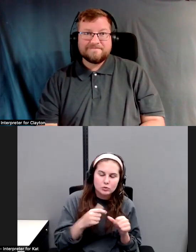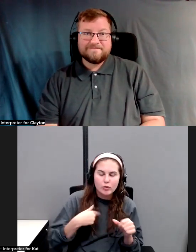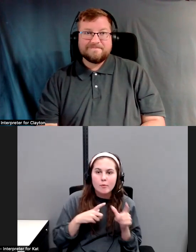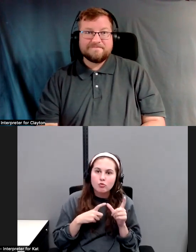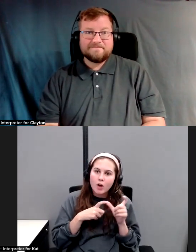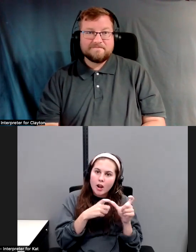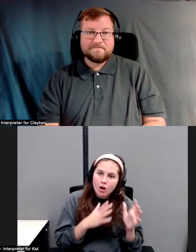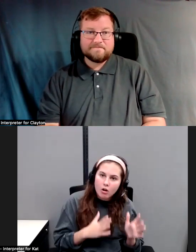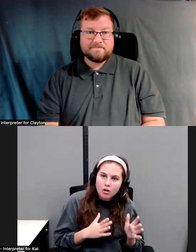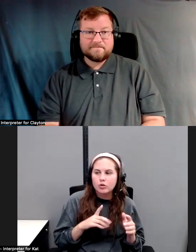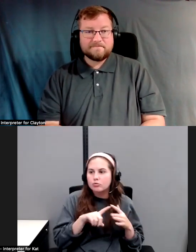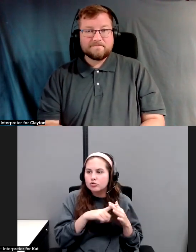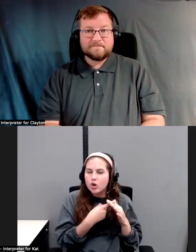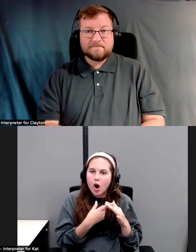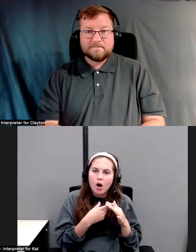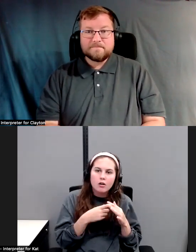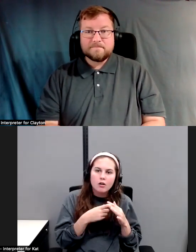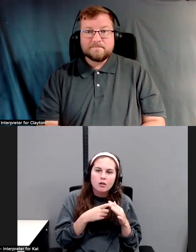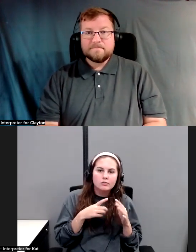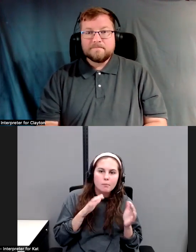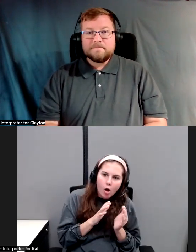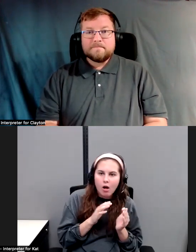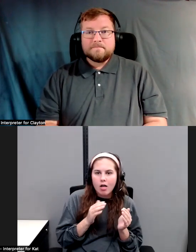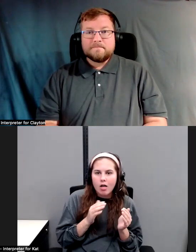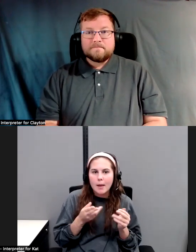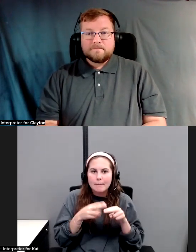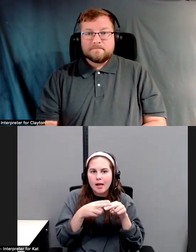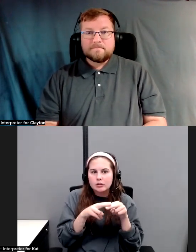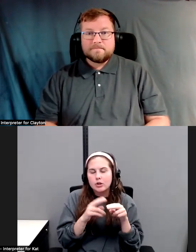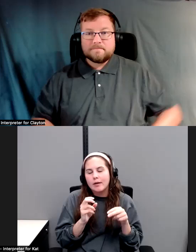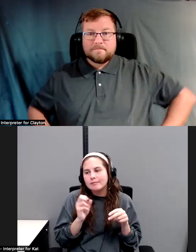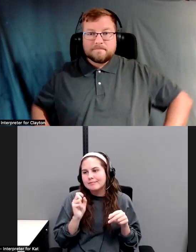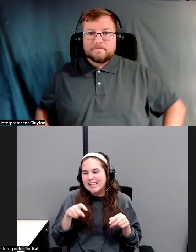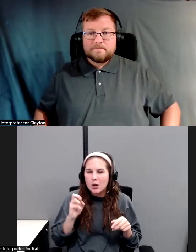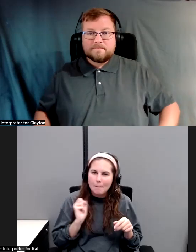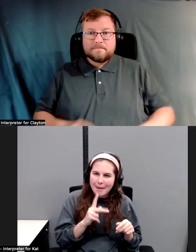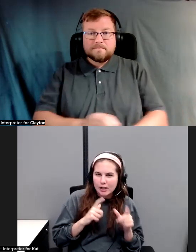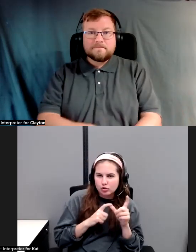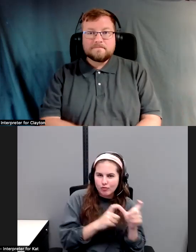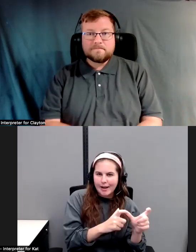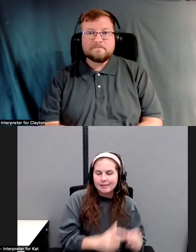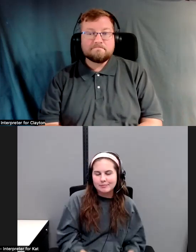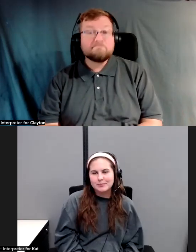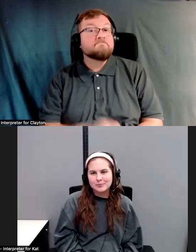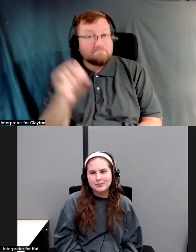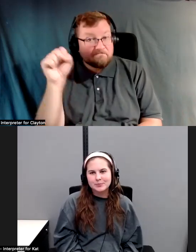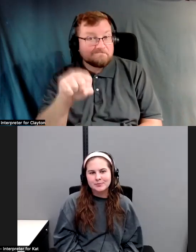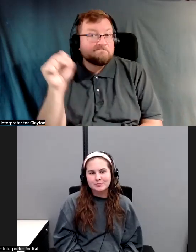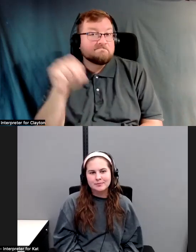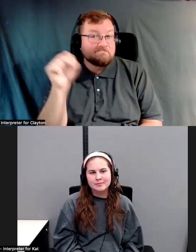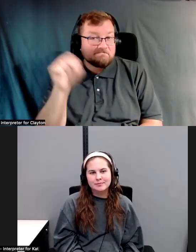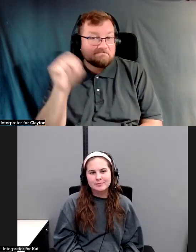start smart, I keep going. So I got to get back into it and work myself way up. Yeah.